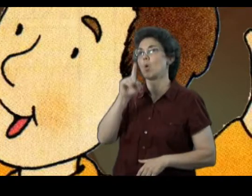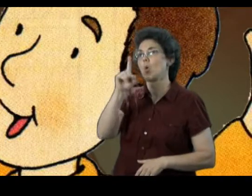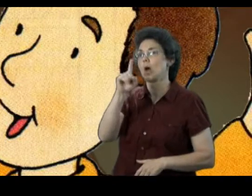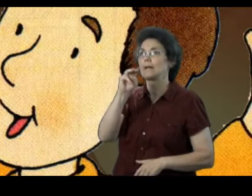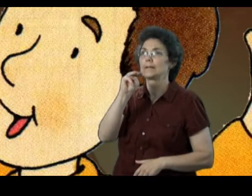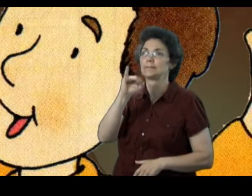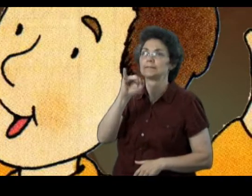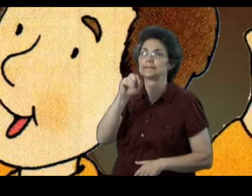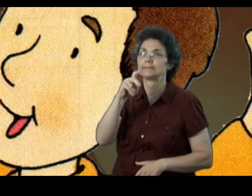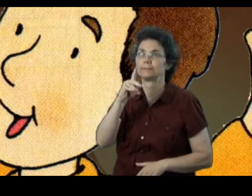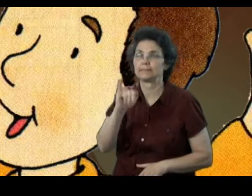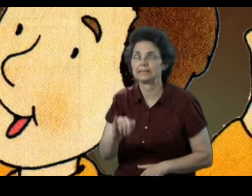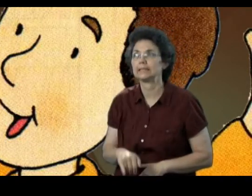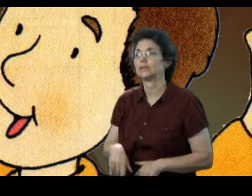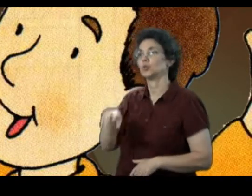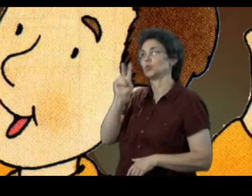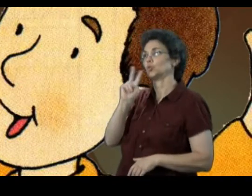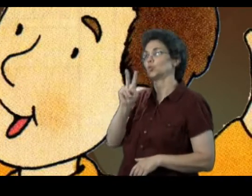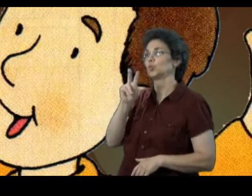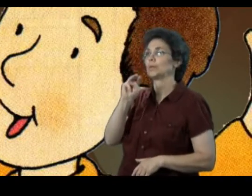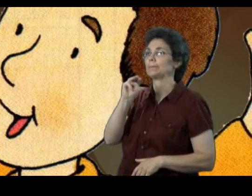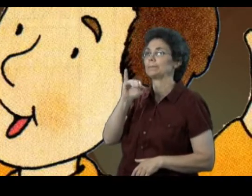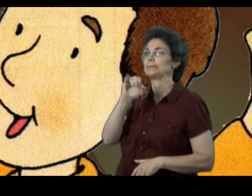1 Mississippi, 2 Mississippi,